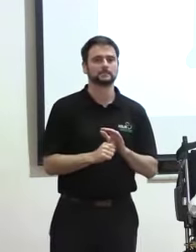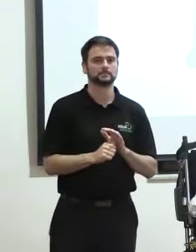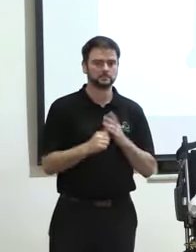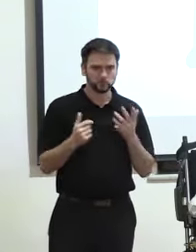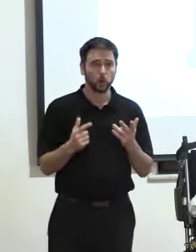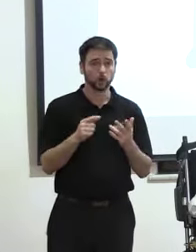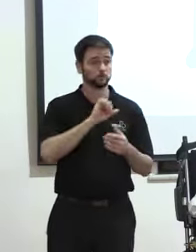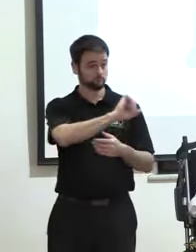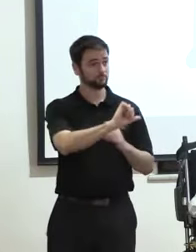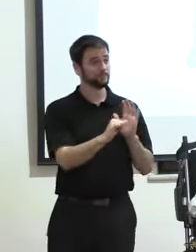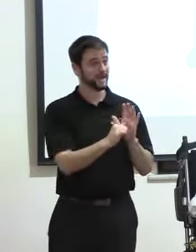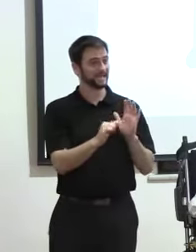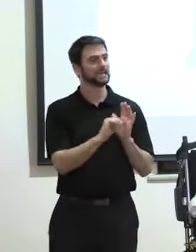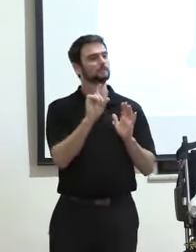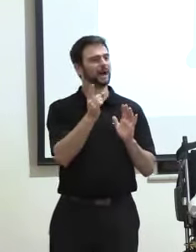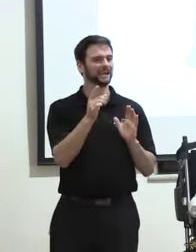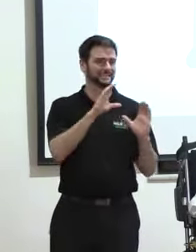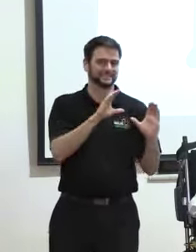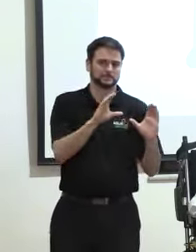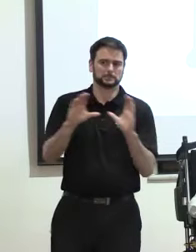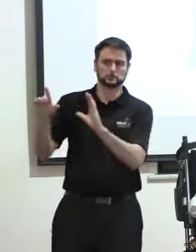behalf. And